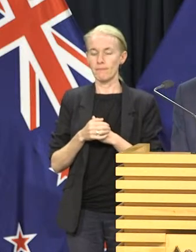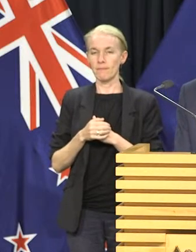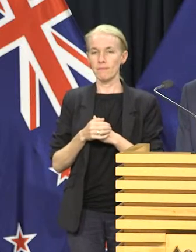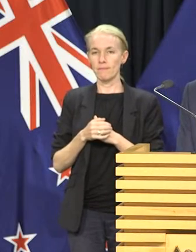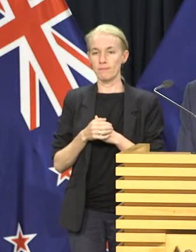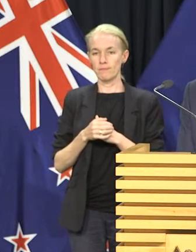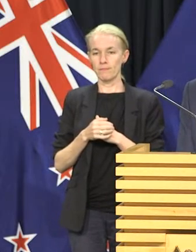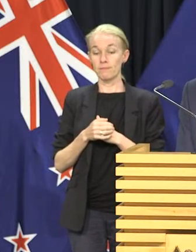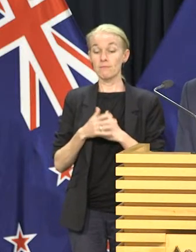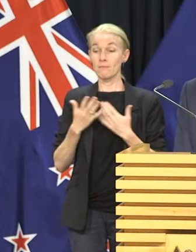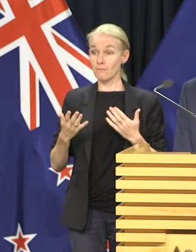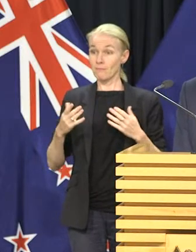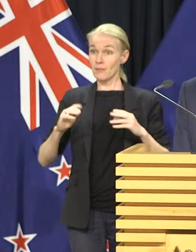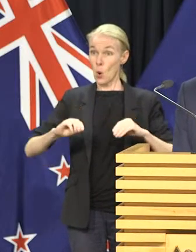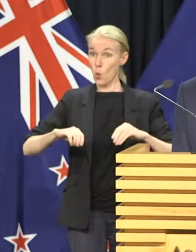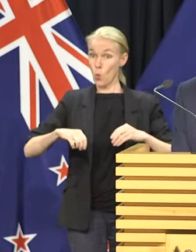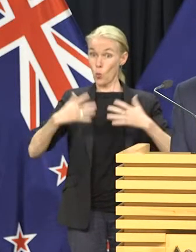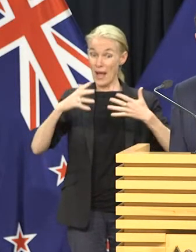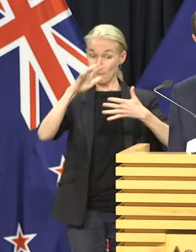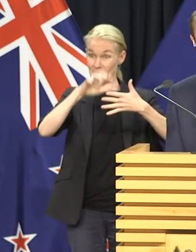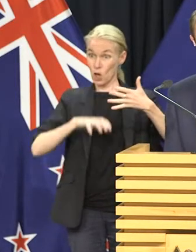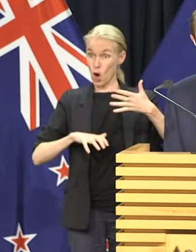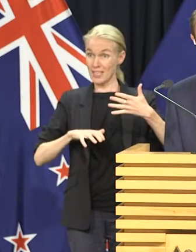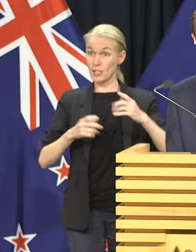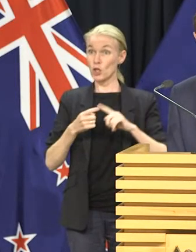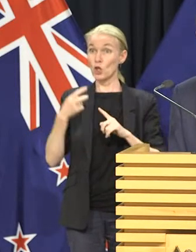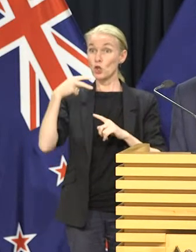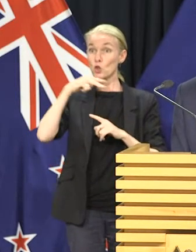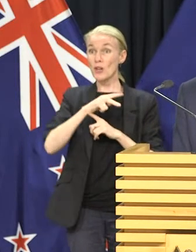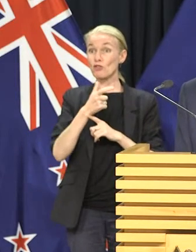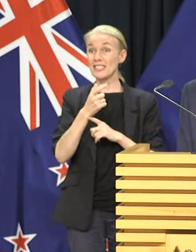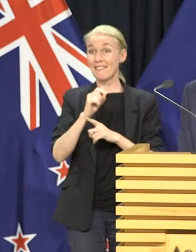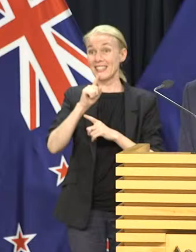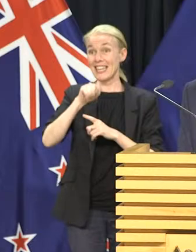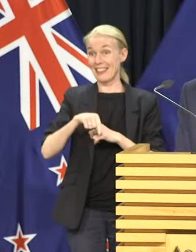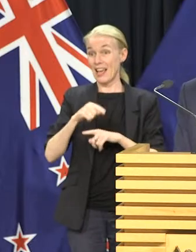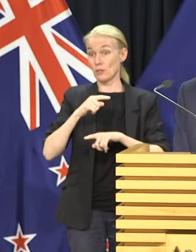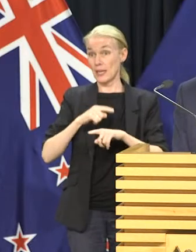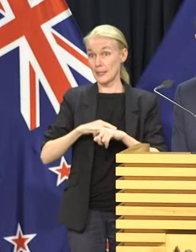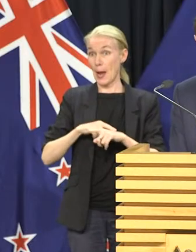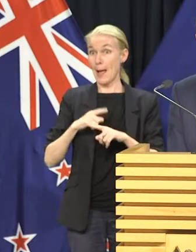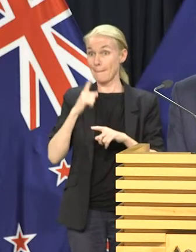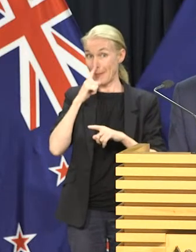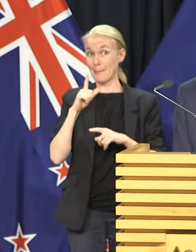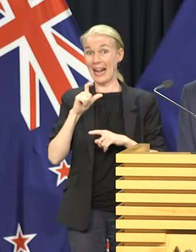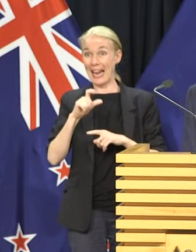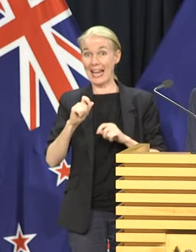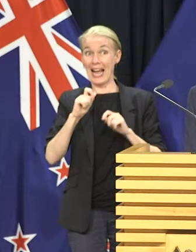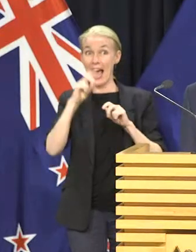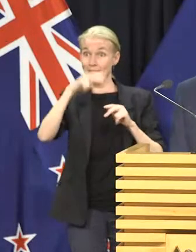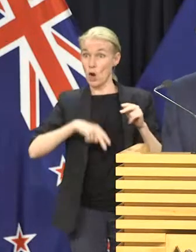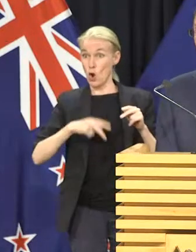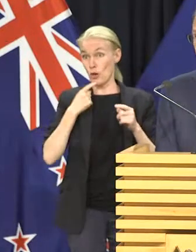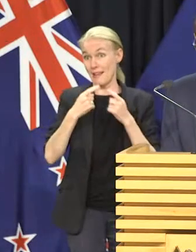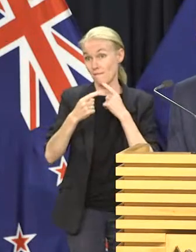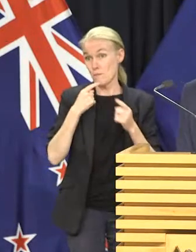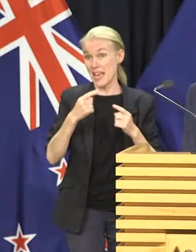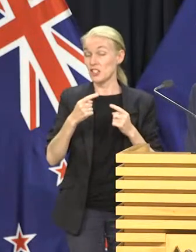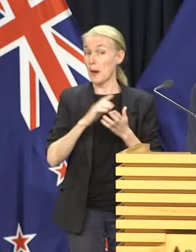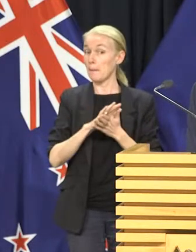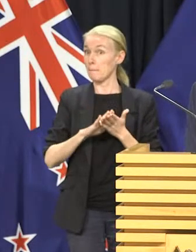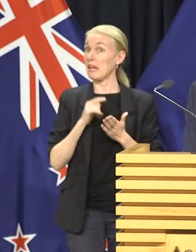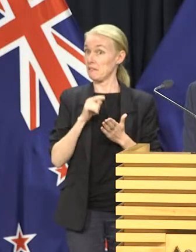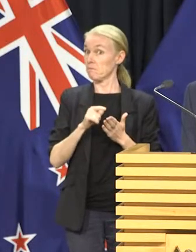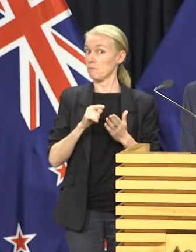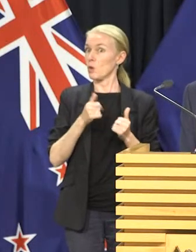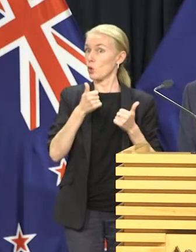the website has been visited over 270,000 times. And finally, just an update on the regular